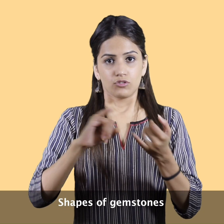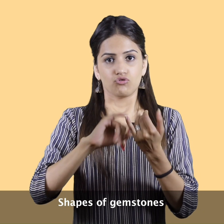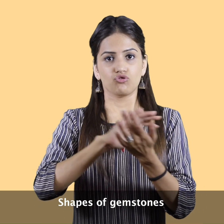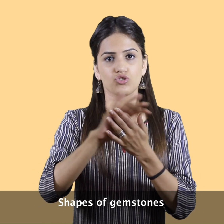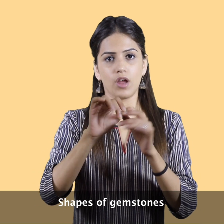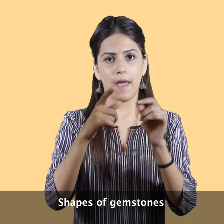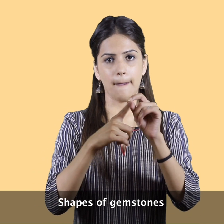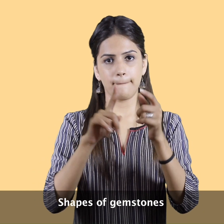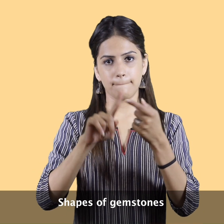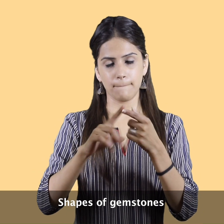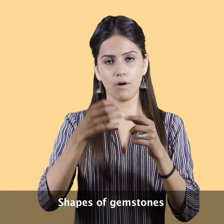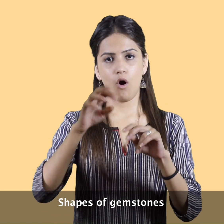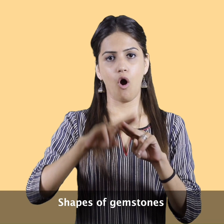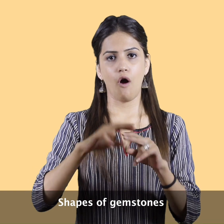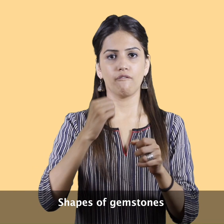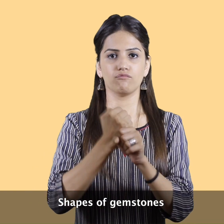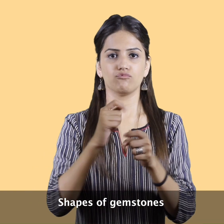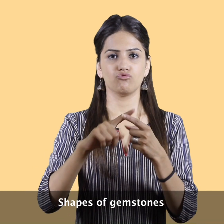Shapes of gemstones.